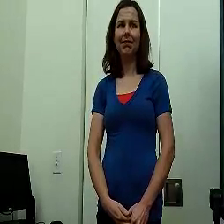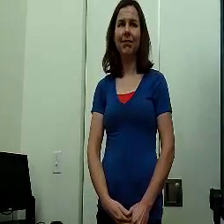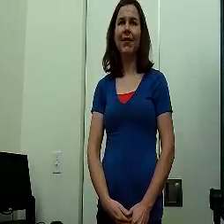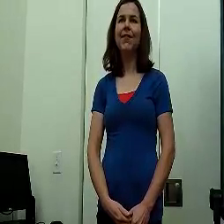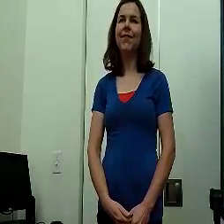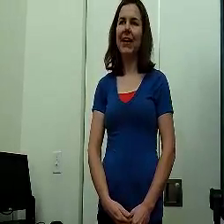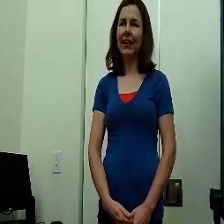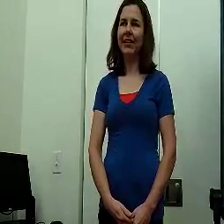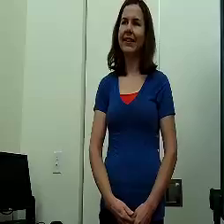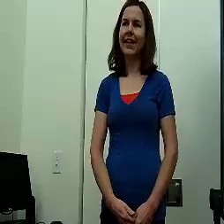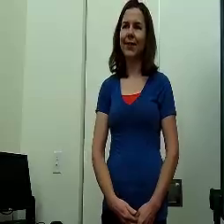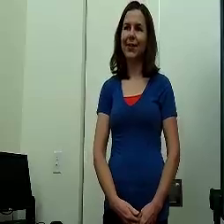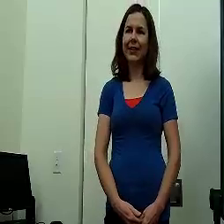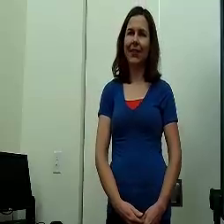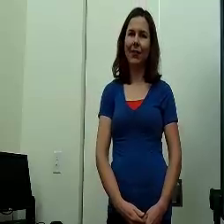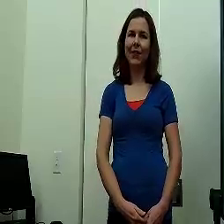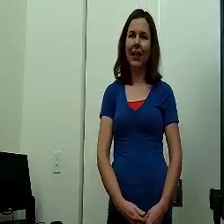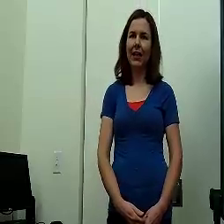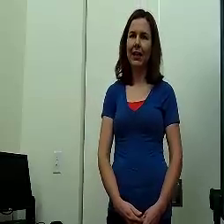Fill Fill. Does anyone know the sign for fill?